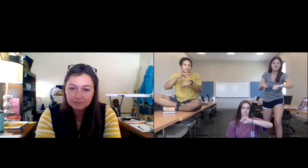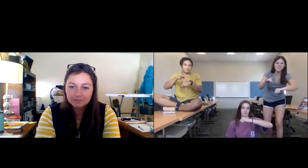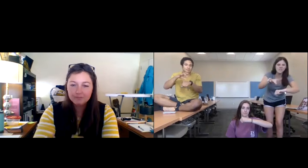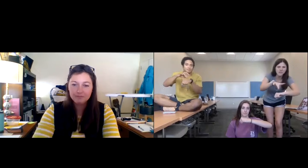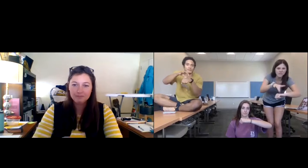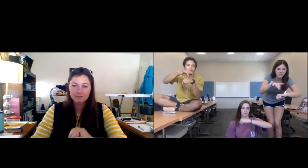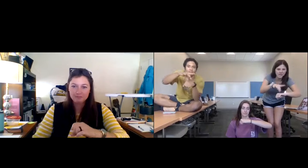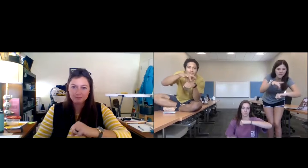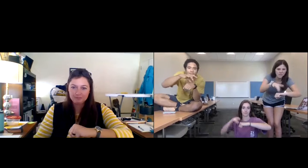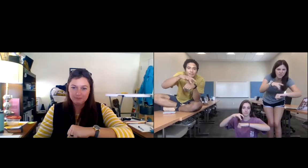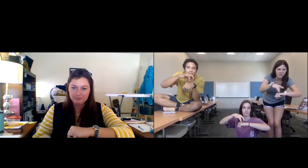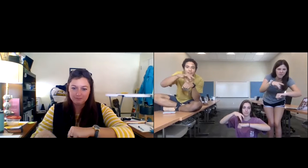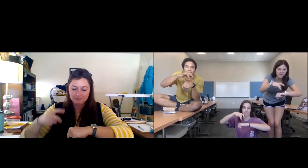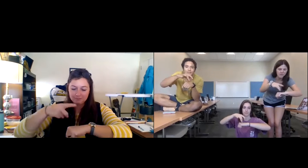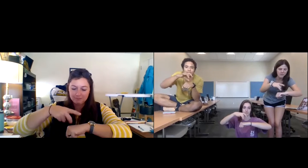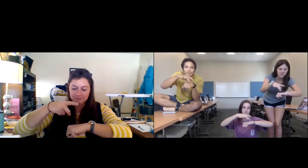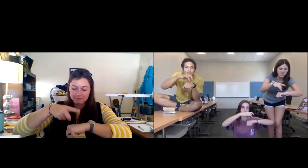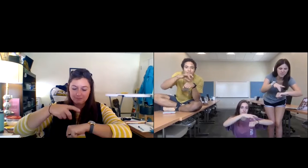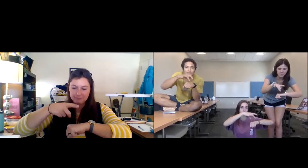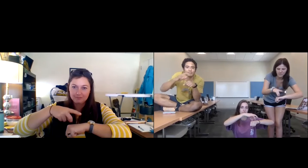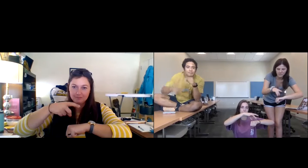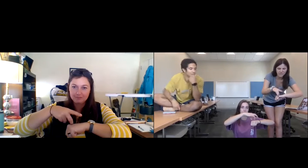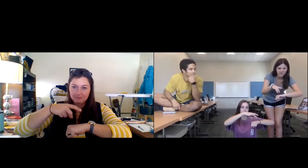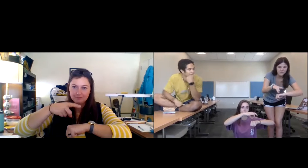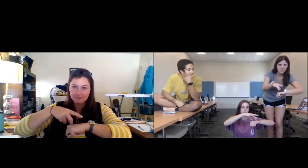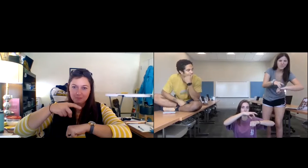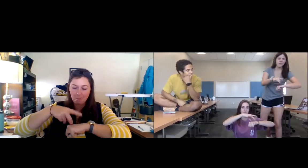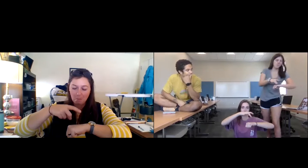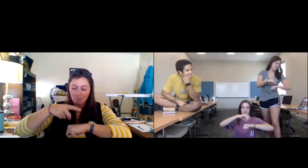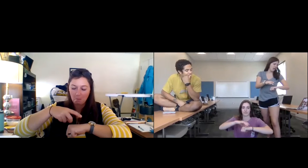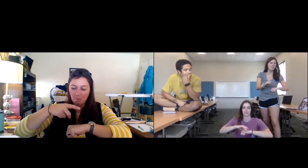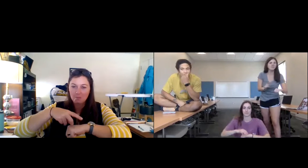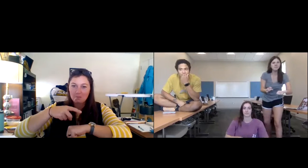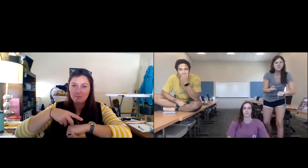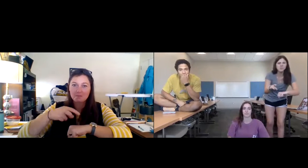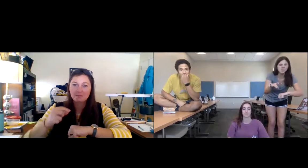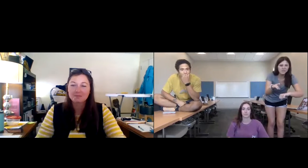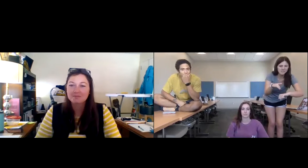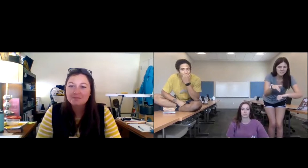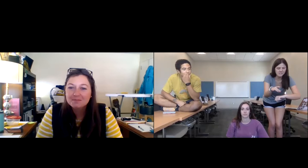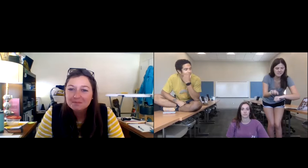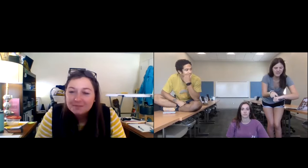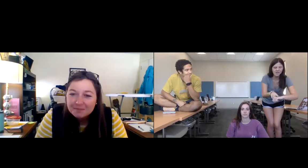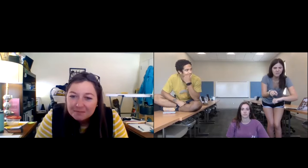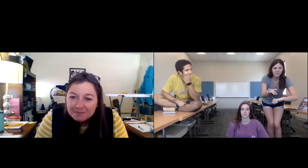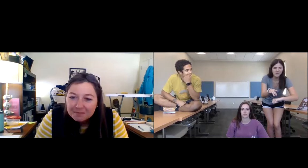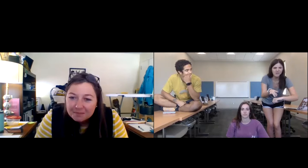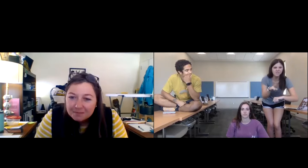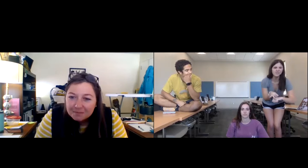and then you kind of flick it with your middle finger and your thumb. That's pumpkin. And then sometimes people do, because this is kind of a generic, like this could mean